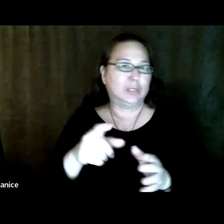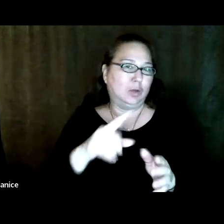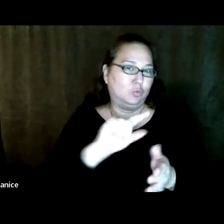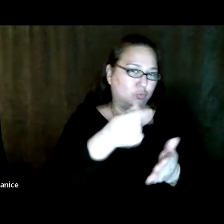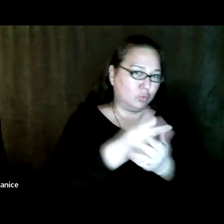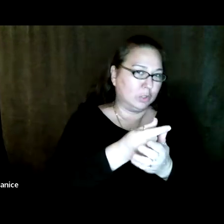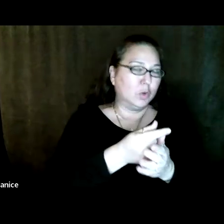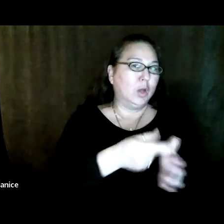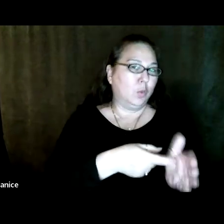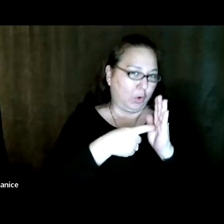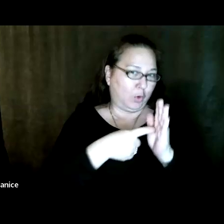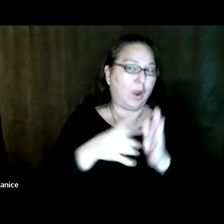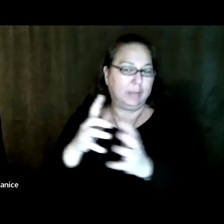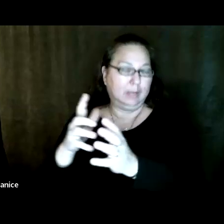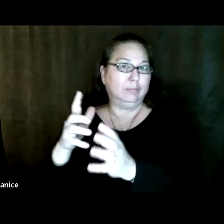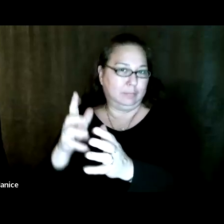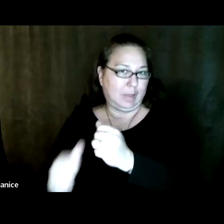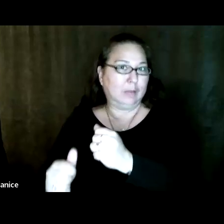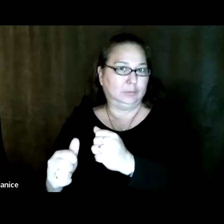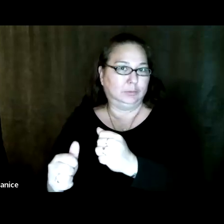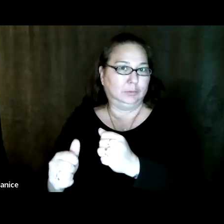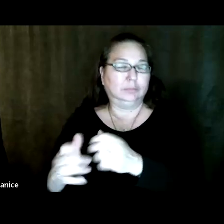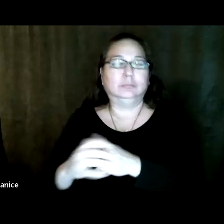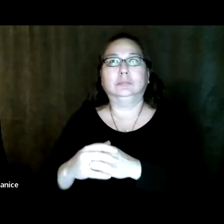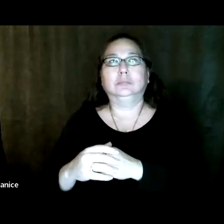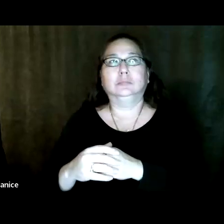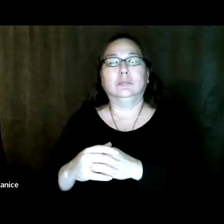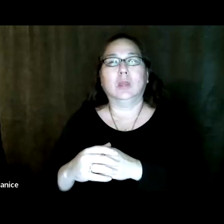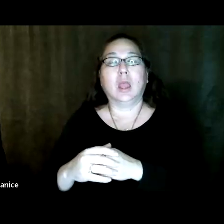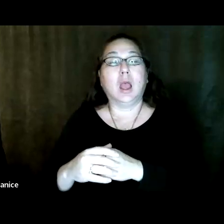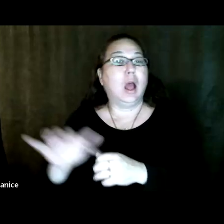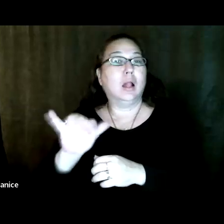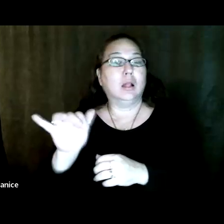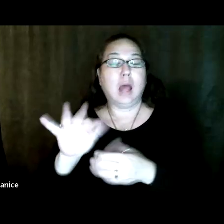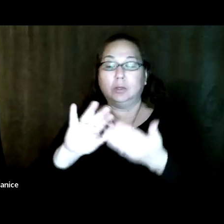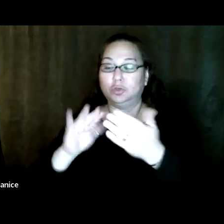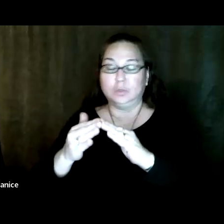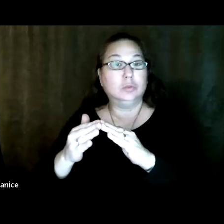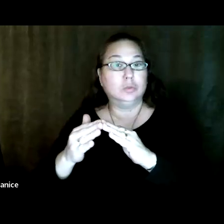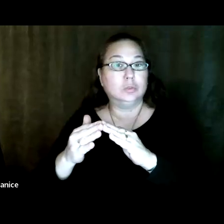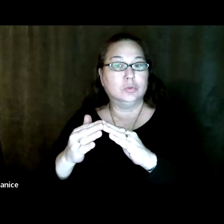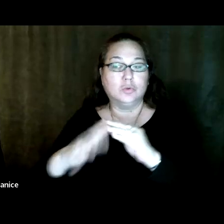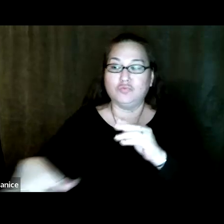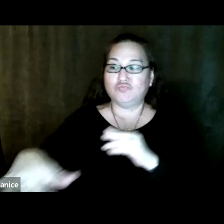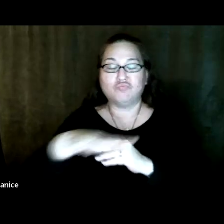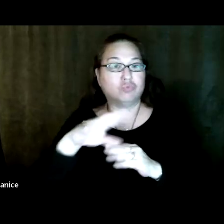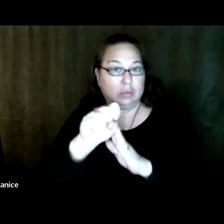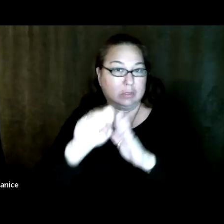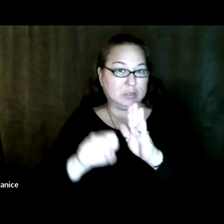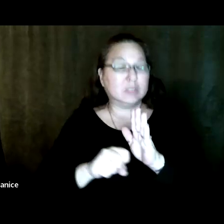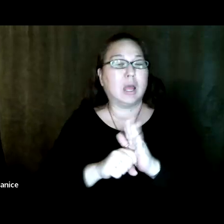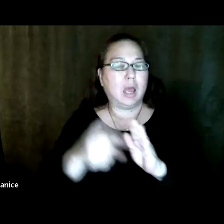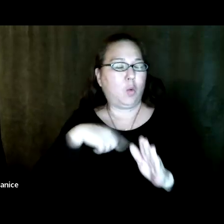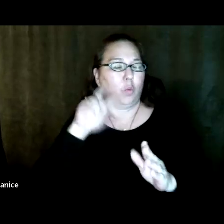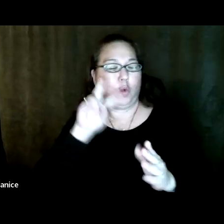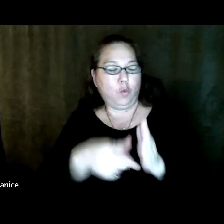students. Like cities and towns across the Commonwealth, we're reviewing the impact of the vote. Today, we received some